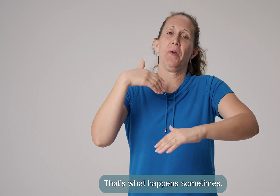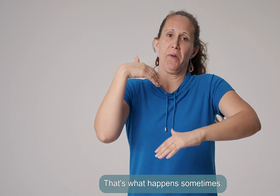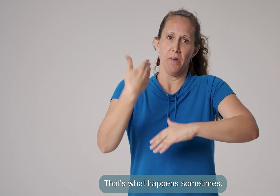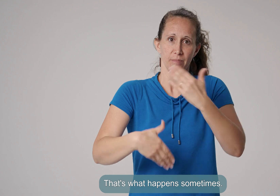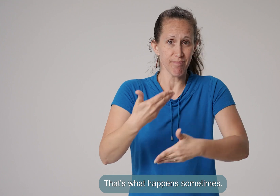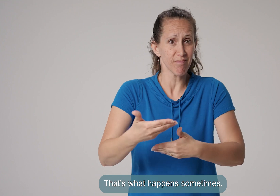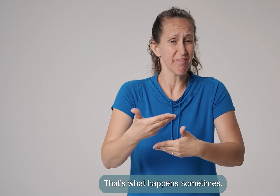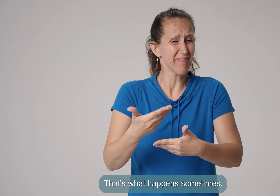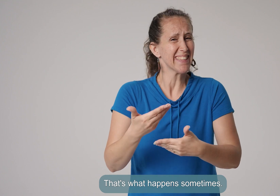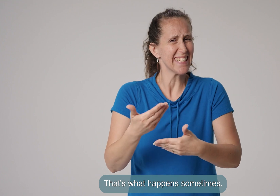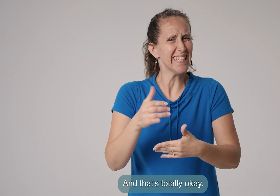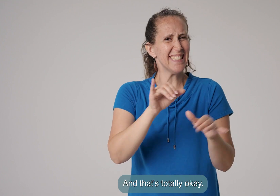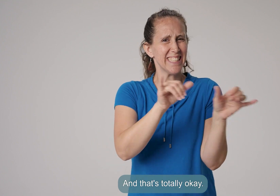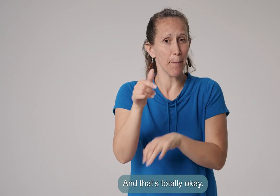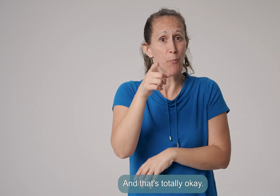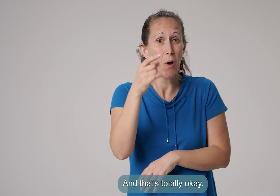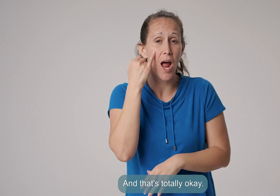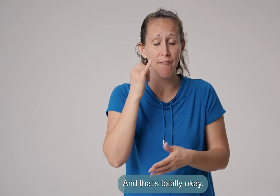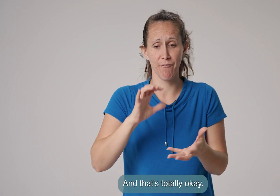That's what happens sometimes, and that's totally okay.